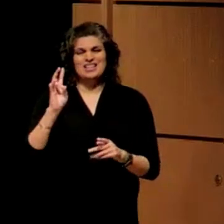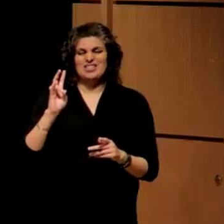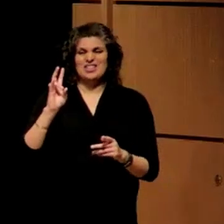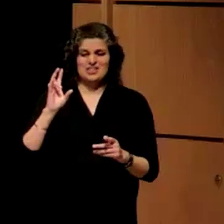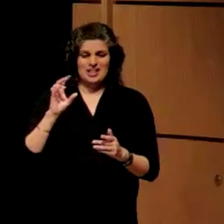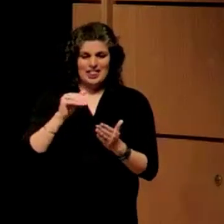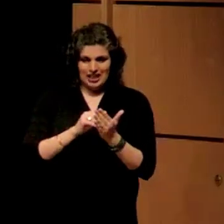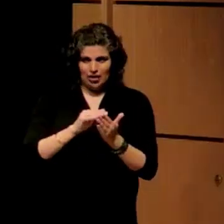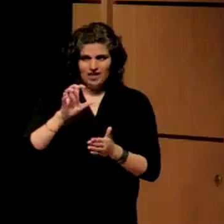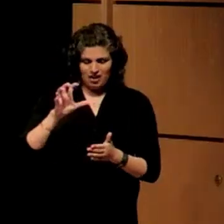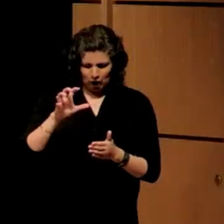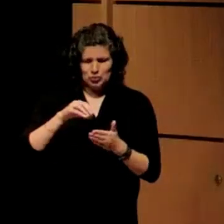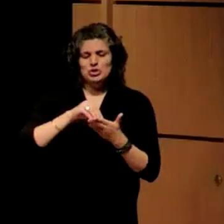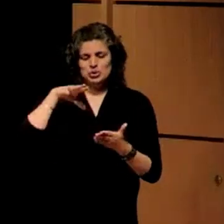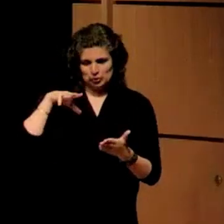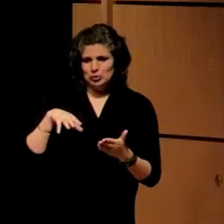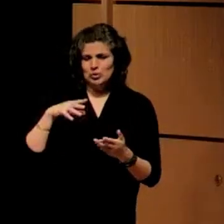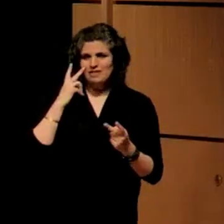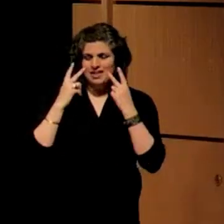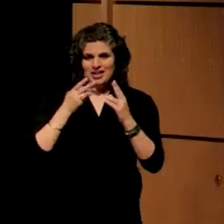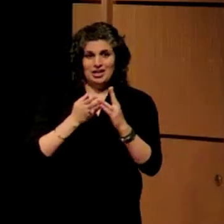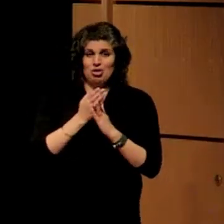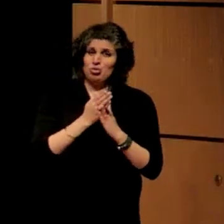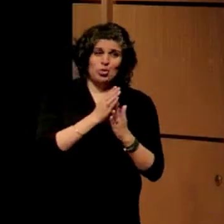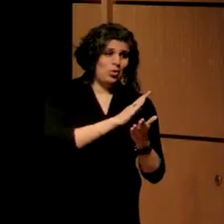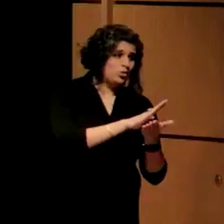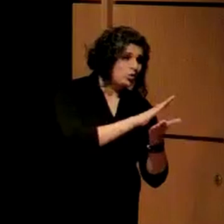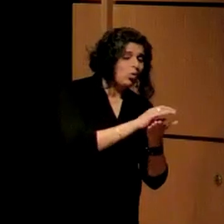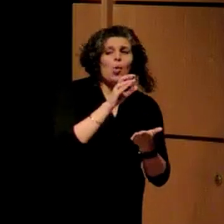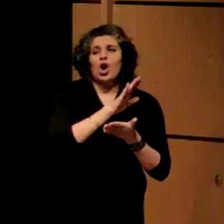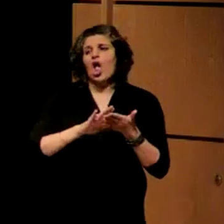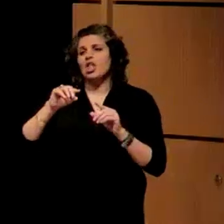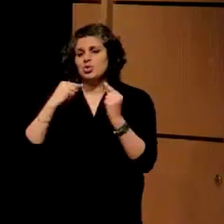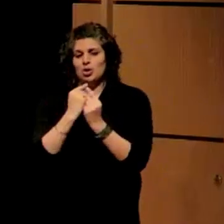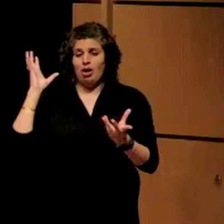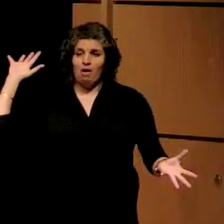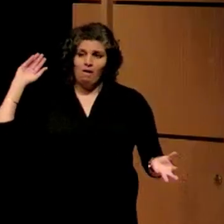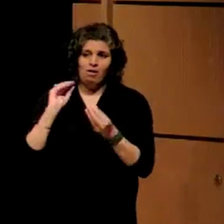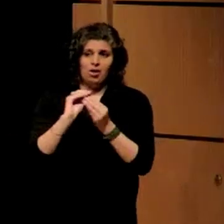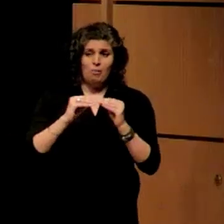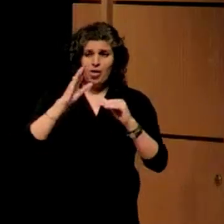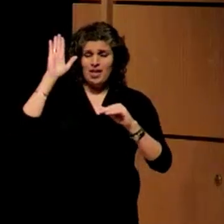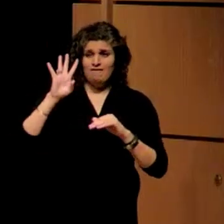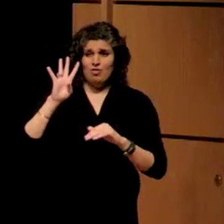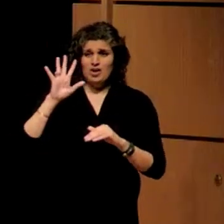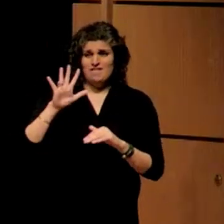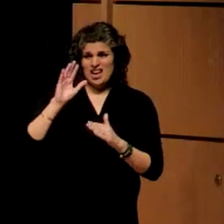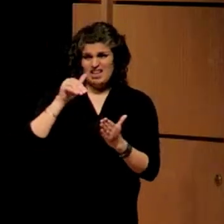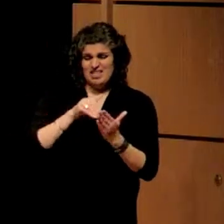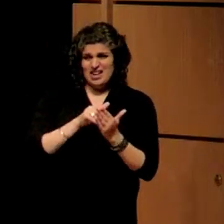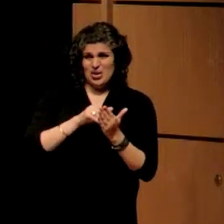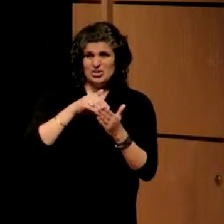17,500 students visited as part of a school or college group. In all, more than 45,000 youth and